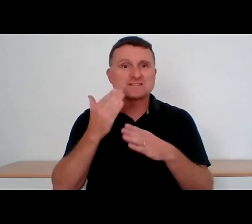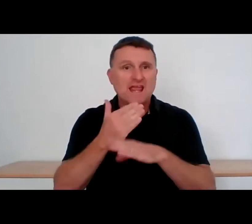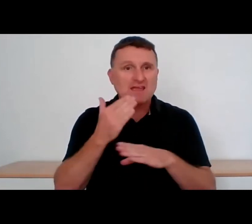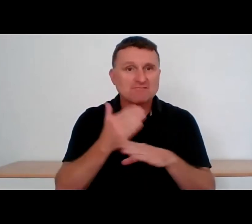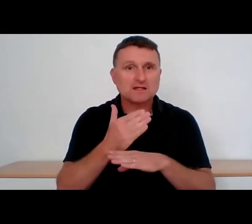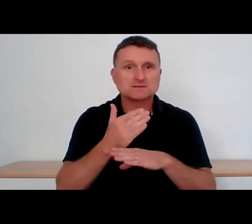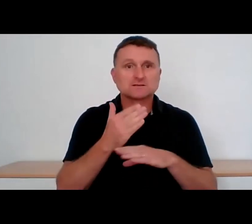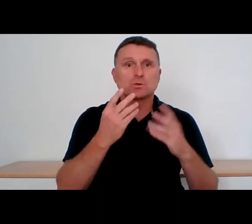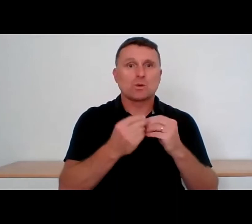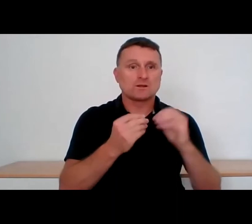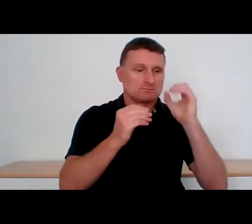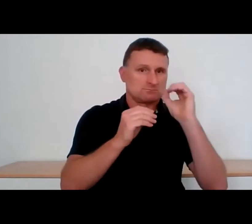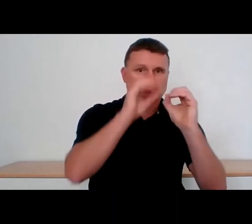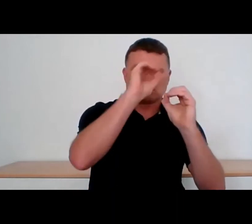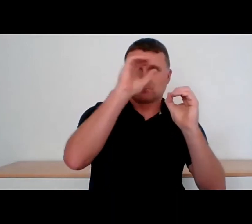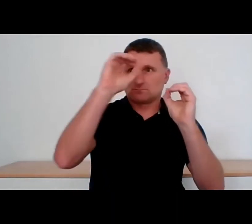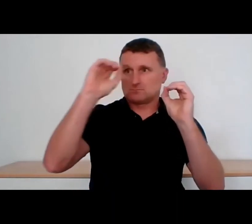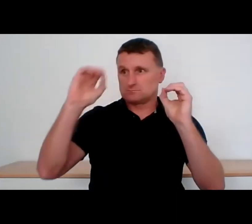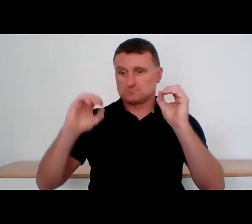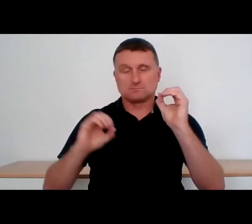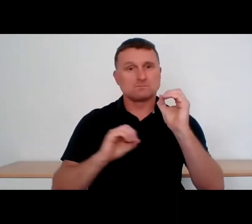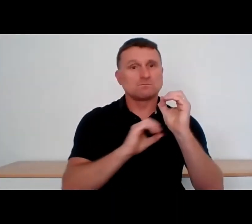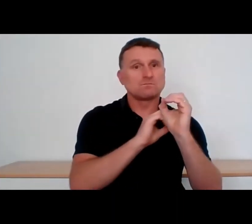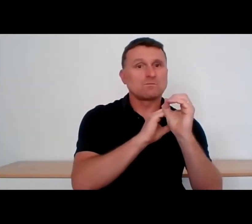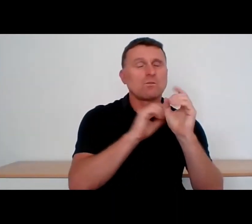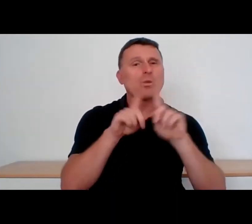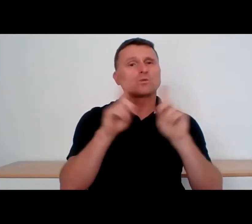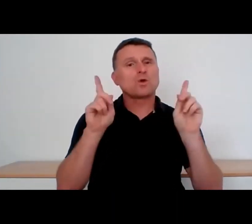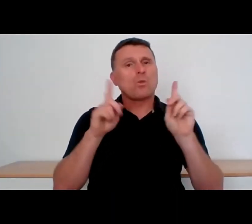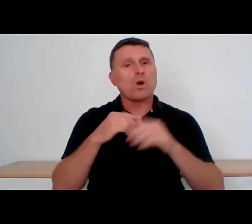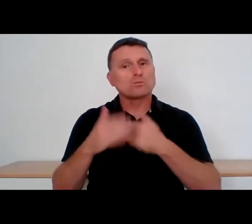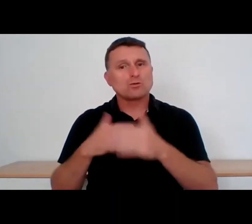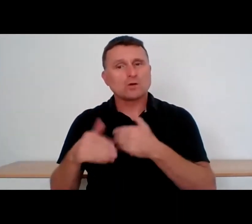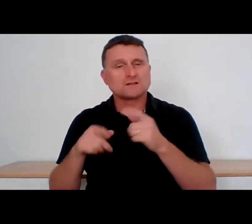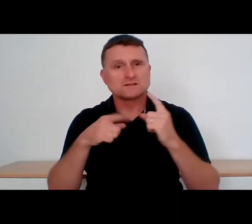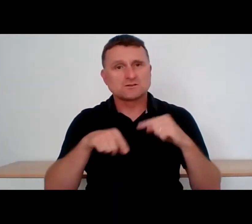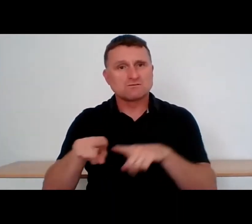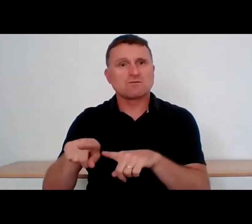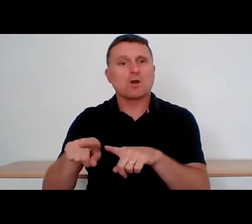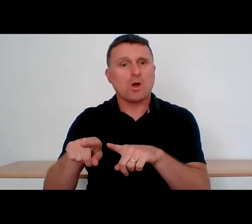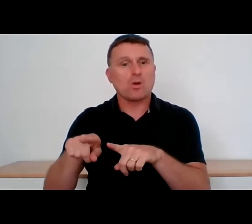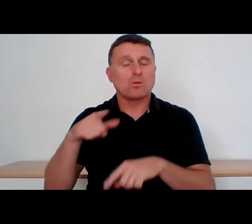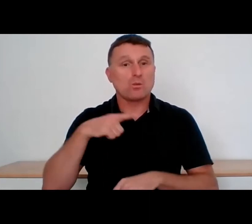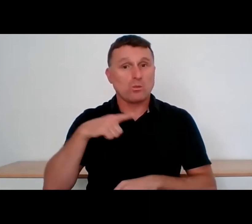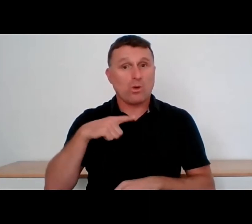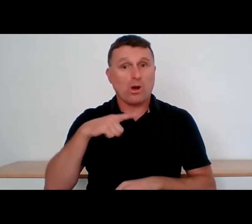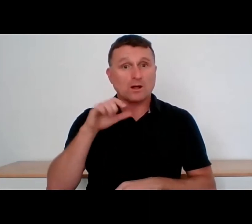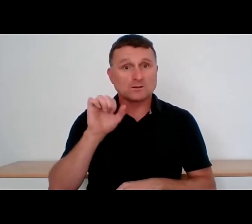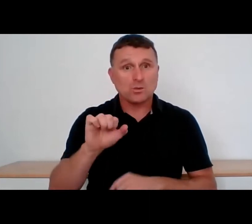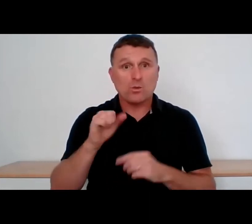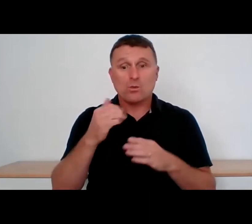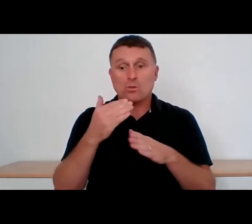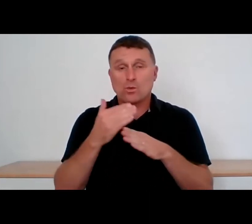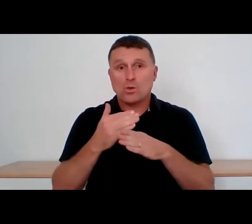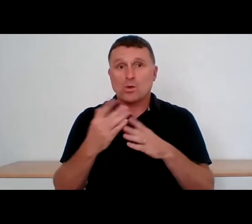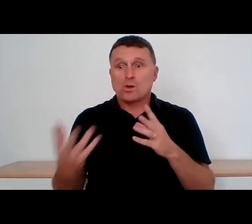on the cycle, and also what processes you need to factor into your work to make each